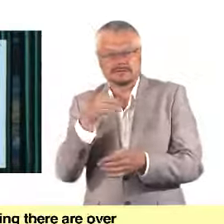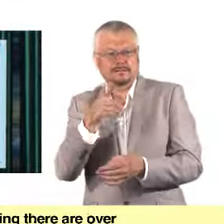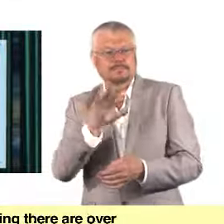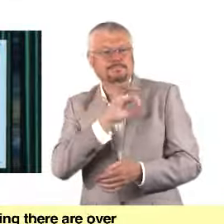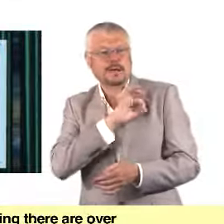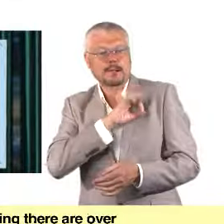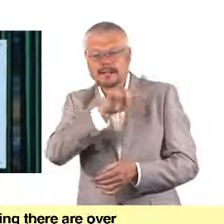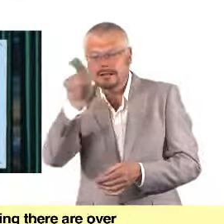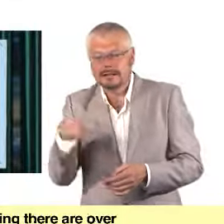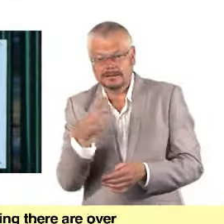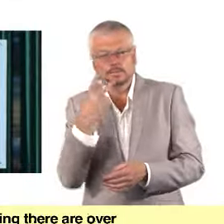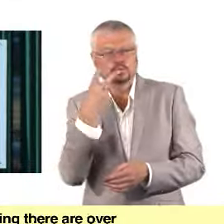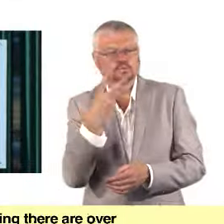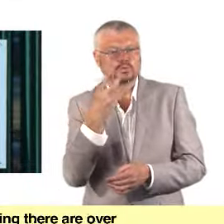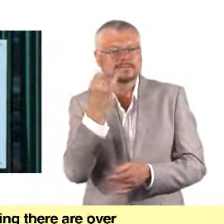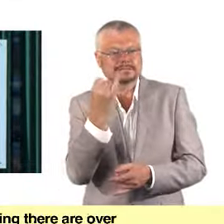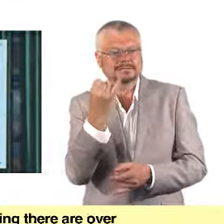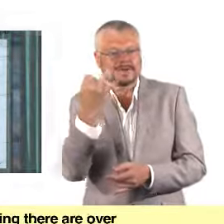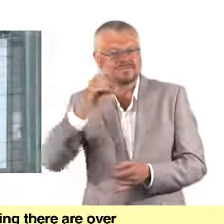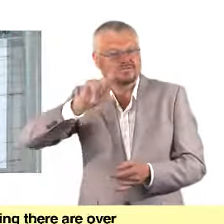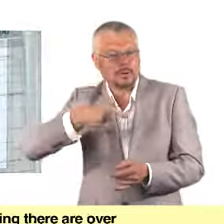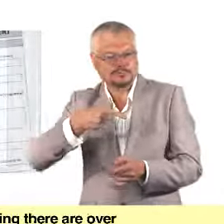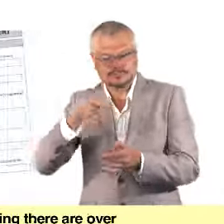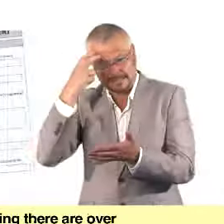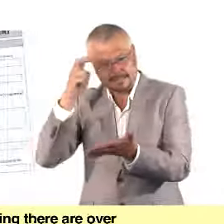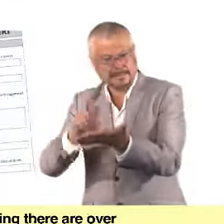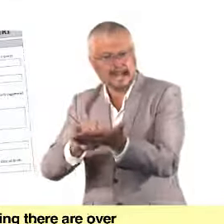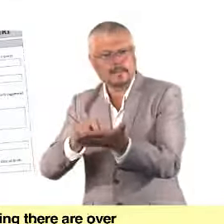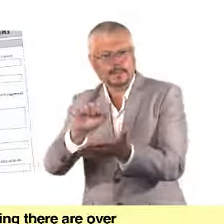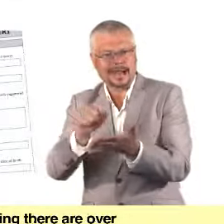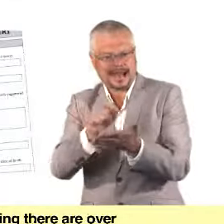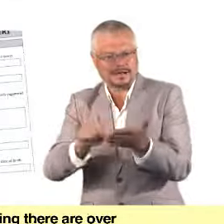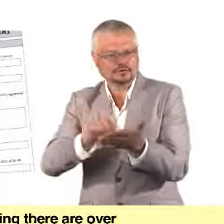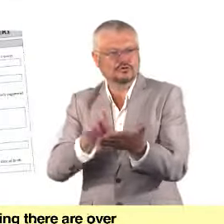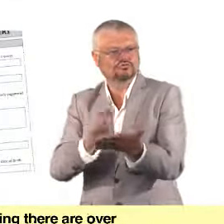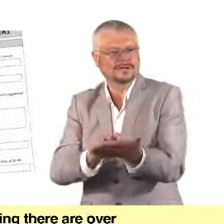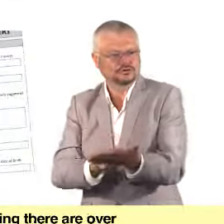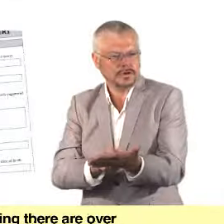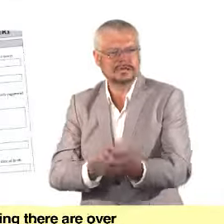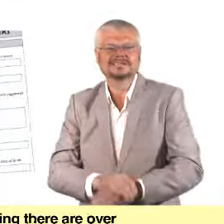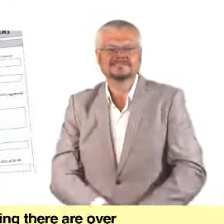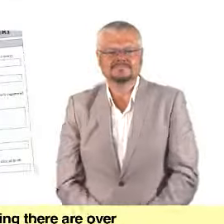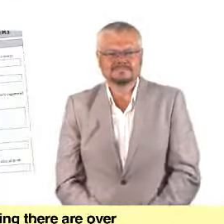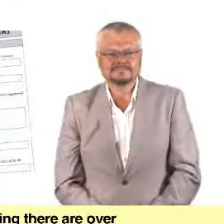In the East Riding there are over 267,000 people included on the electoral register.